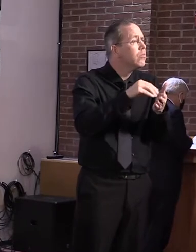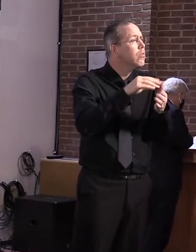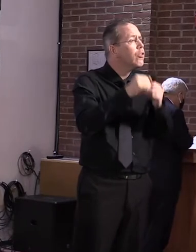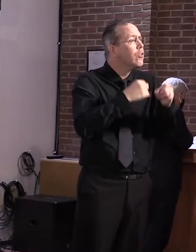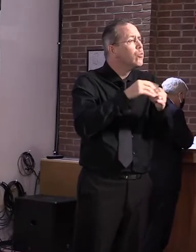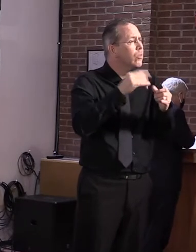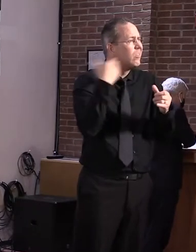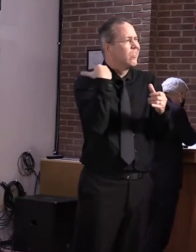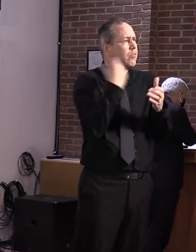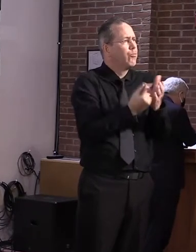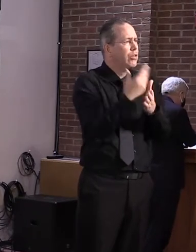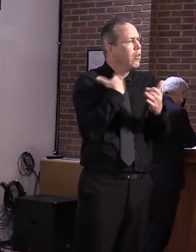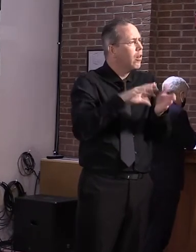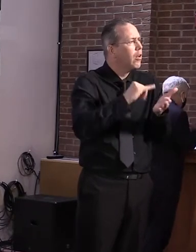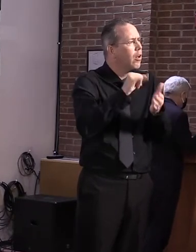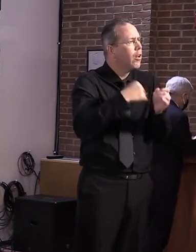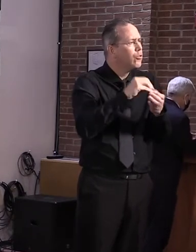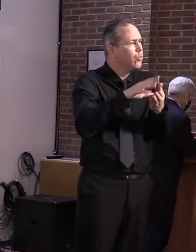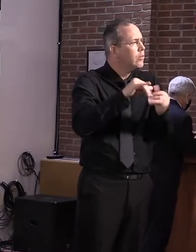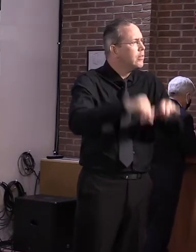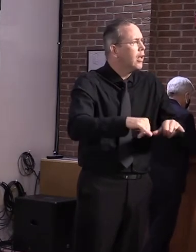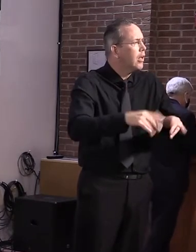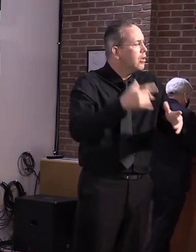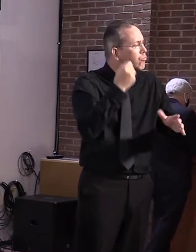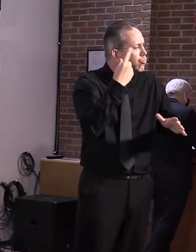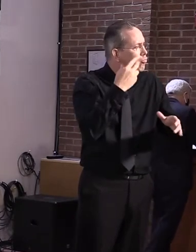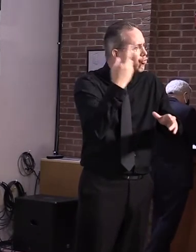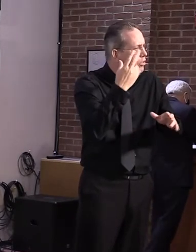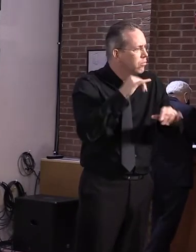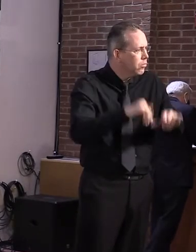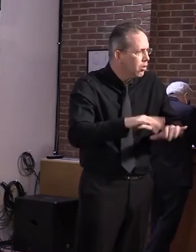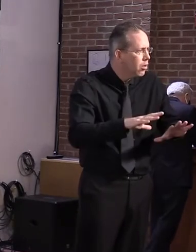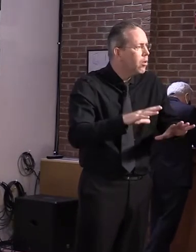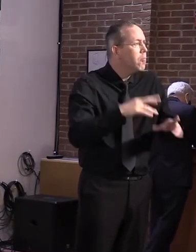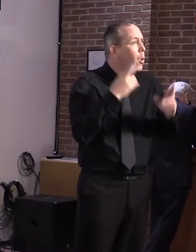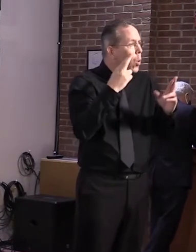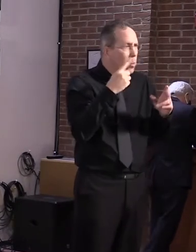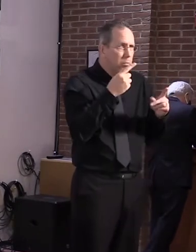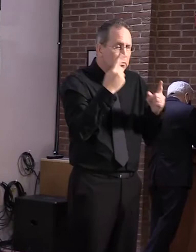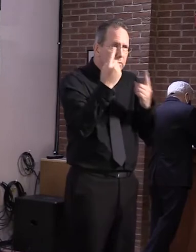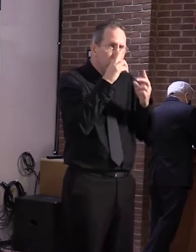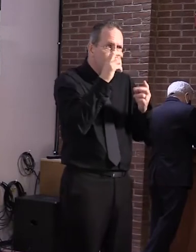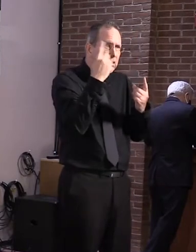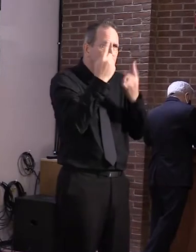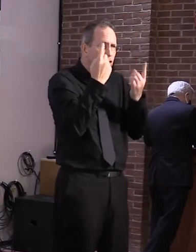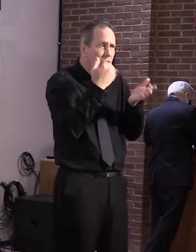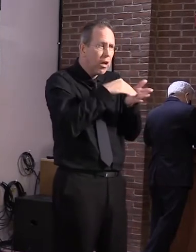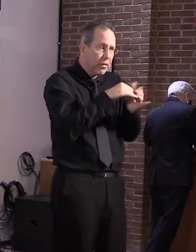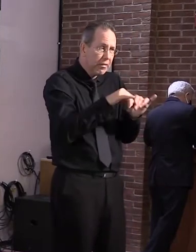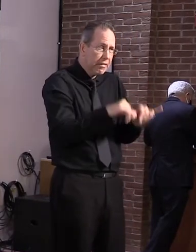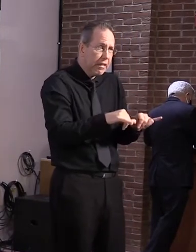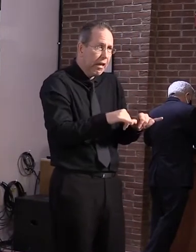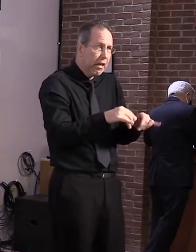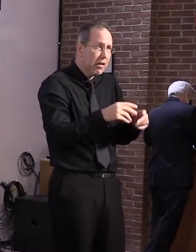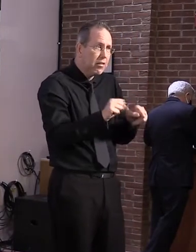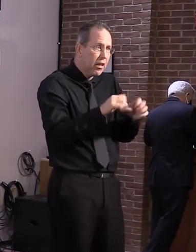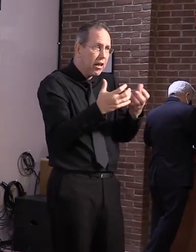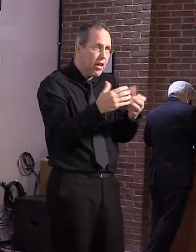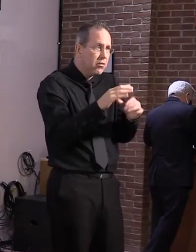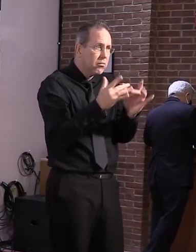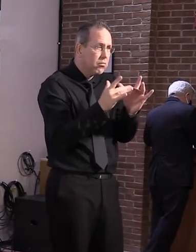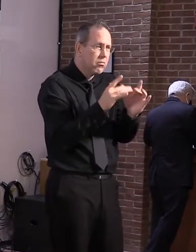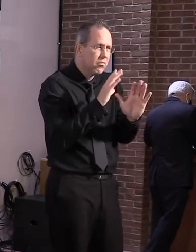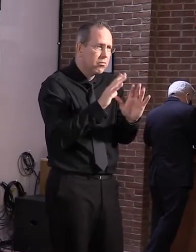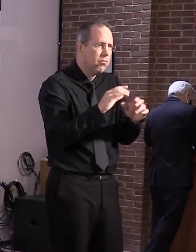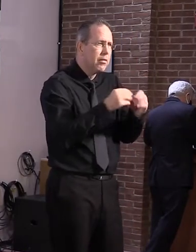as well. As President Schneider mentioned, APLU, the Association of Public Land-Grant Universities,